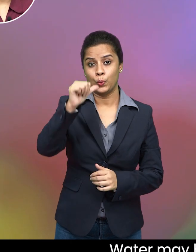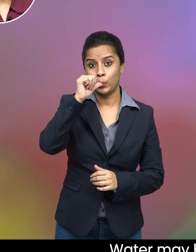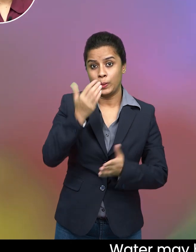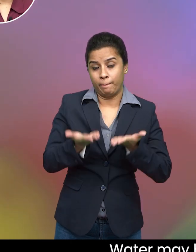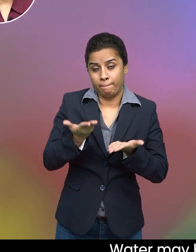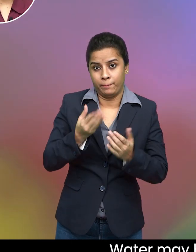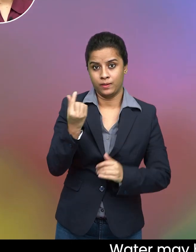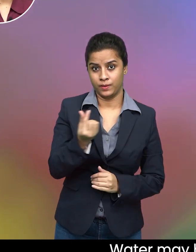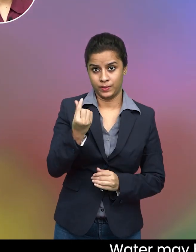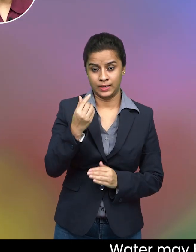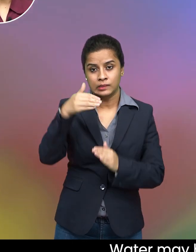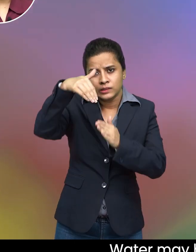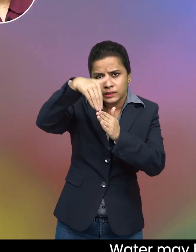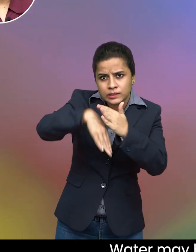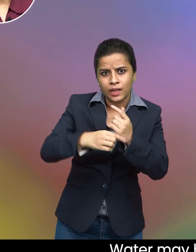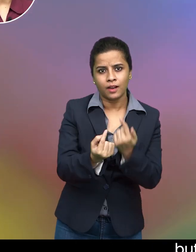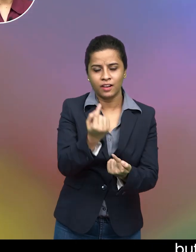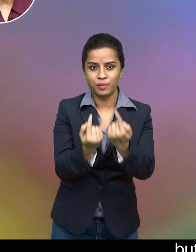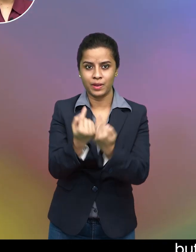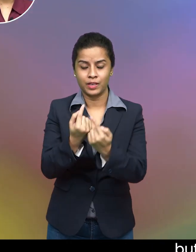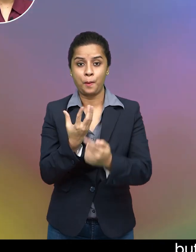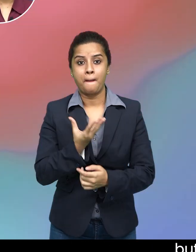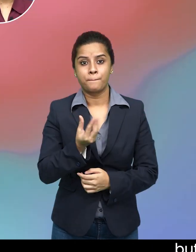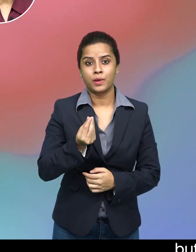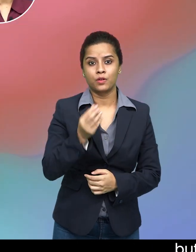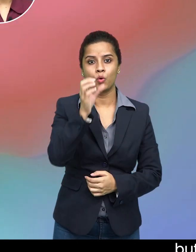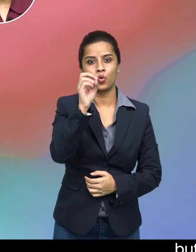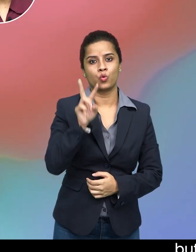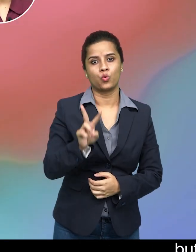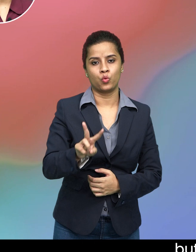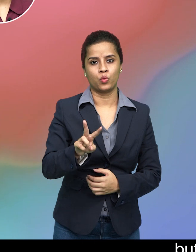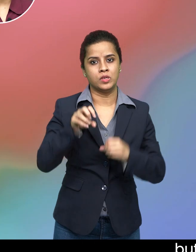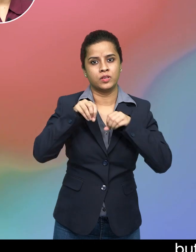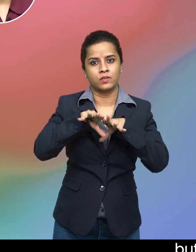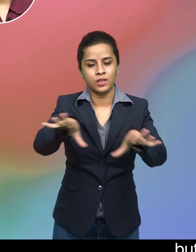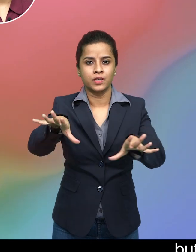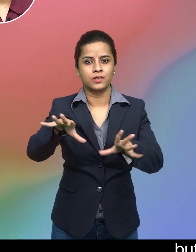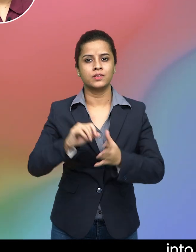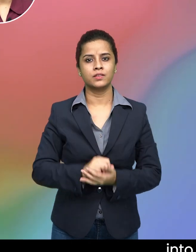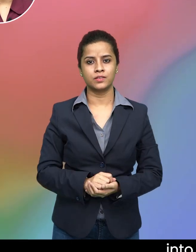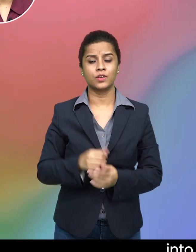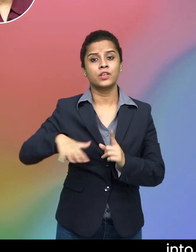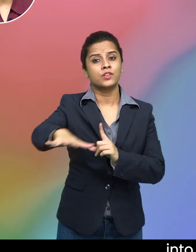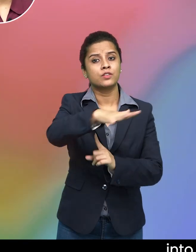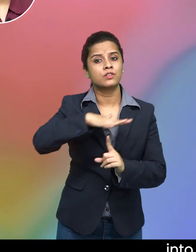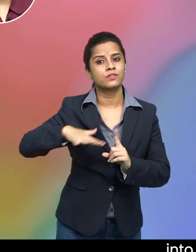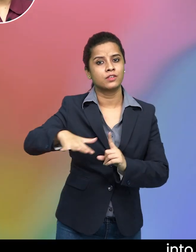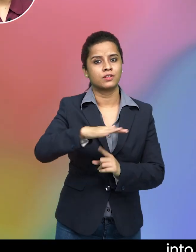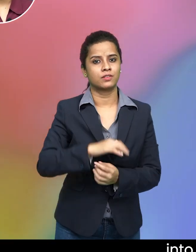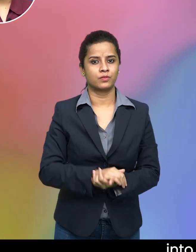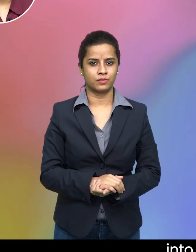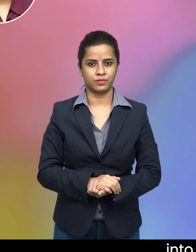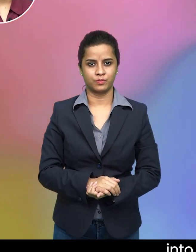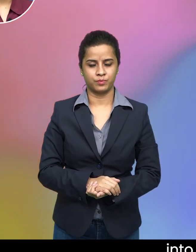Water may be used inside the plant, but O2 is released into the